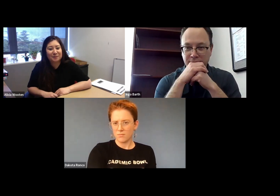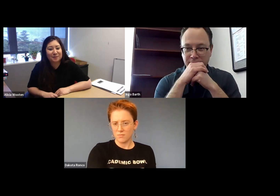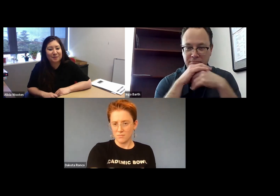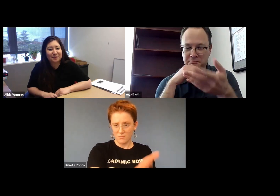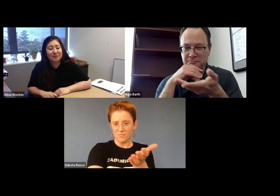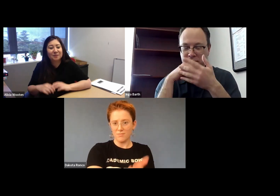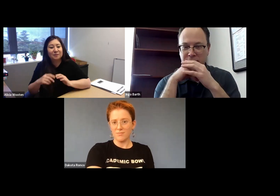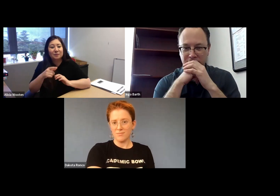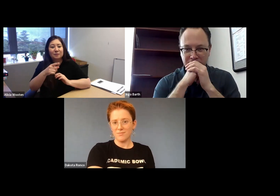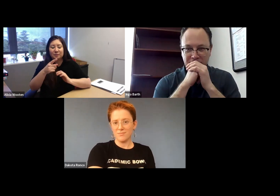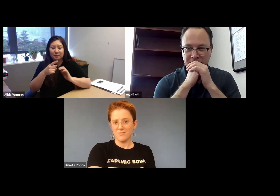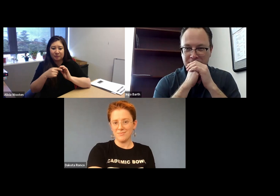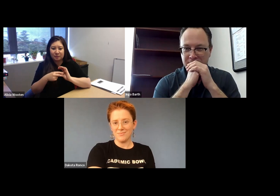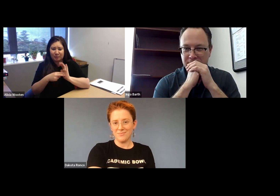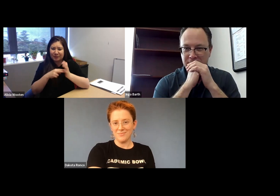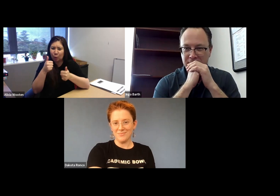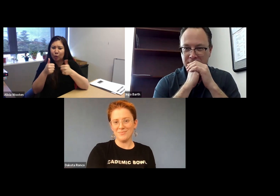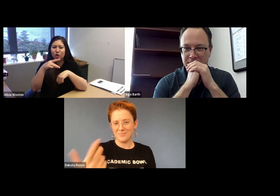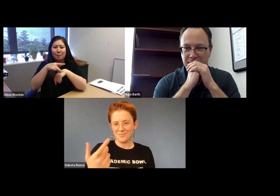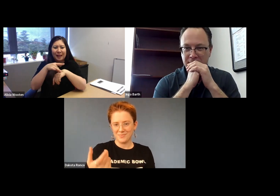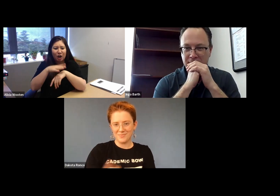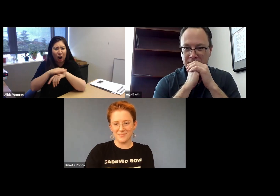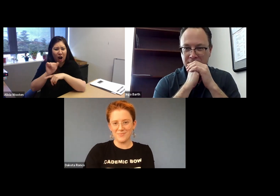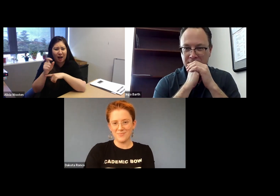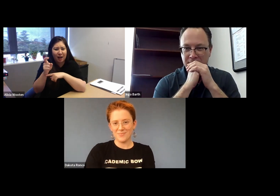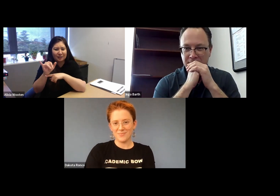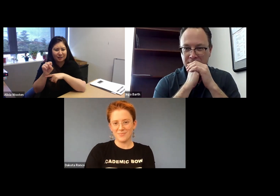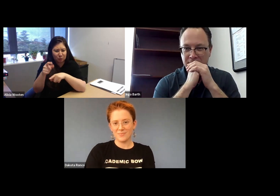This is Dakota. Go ahead.